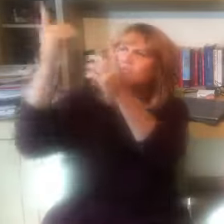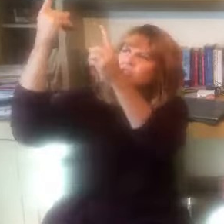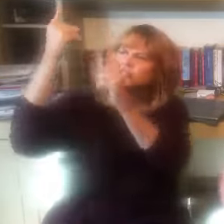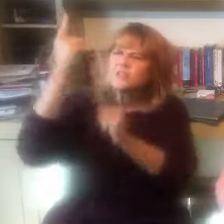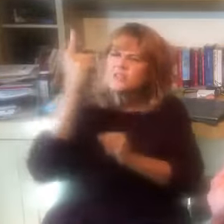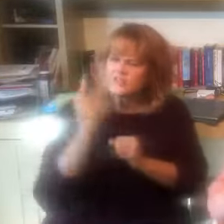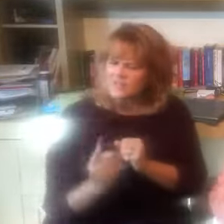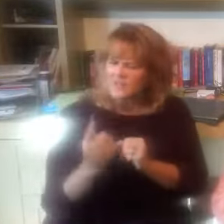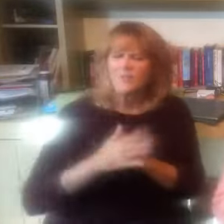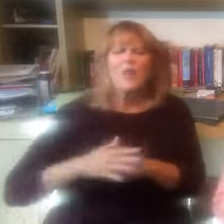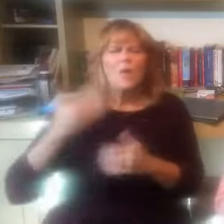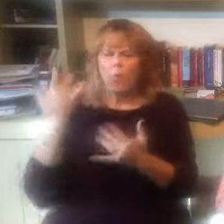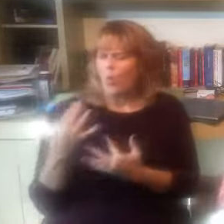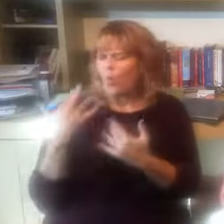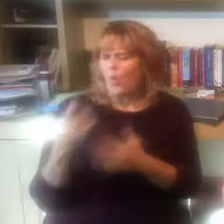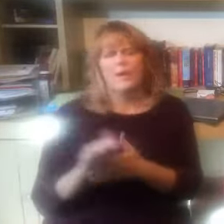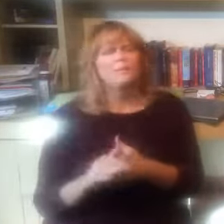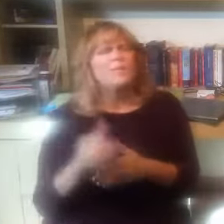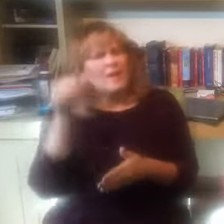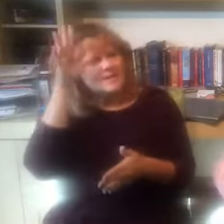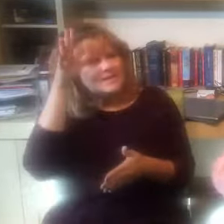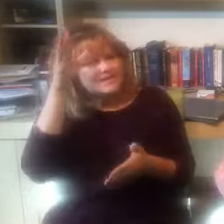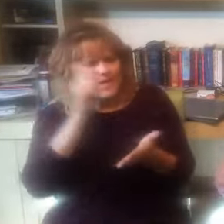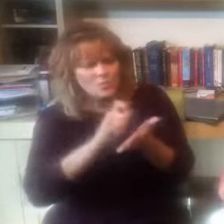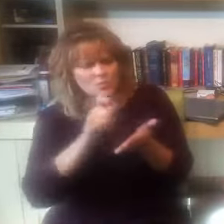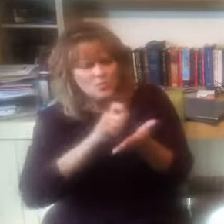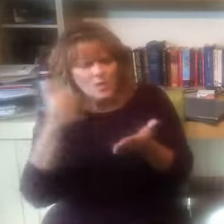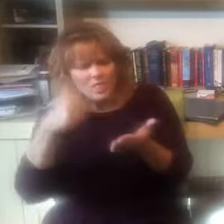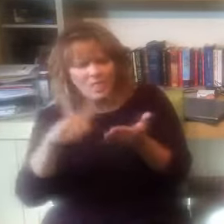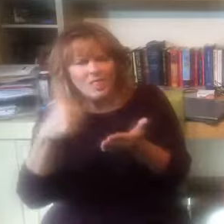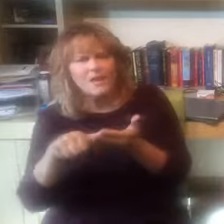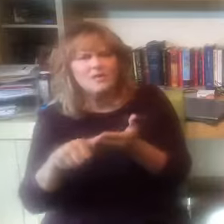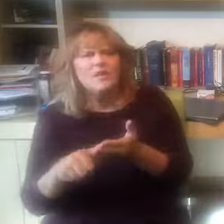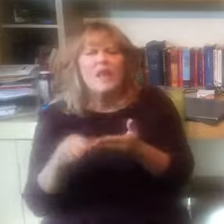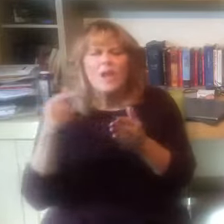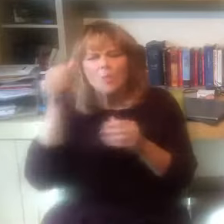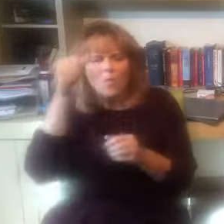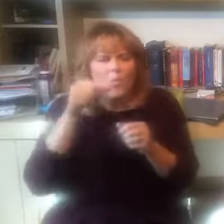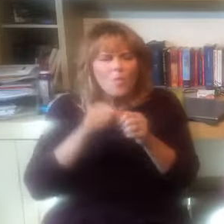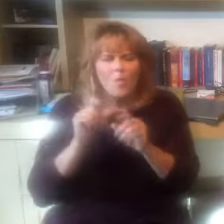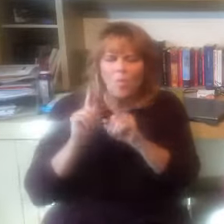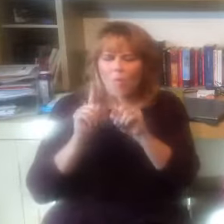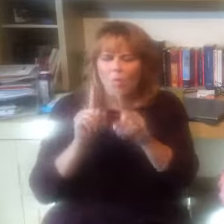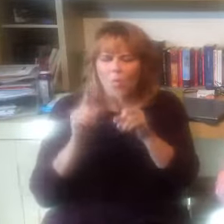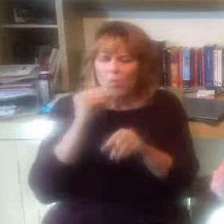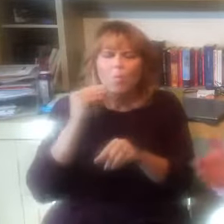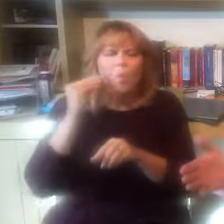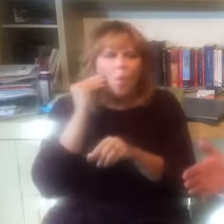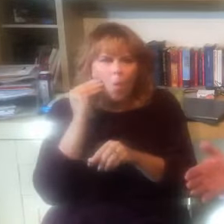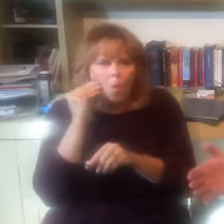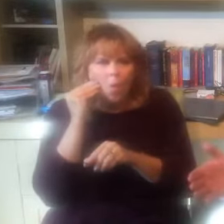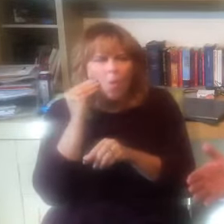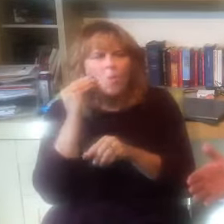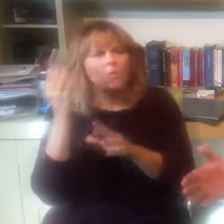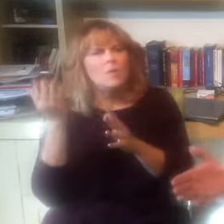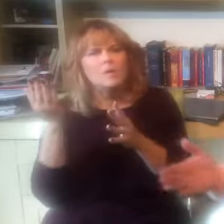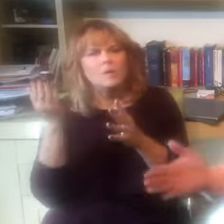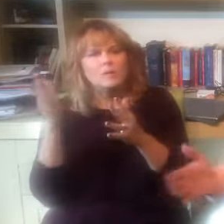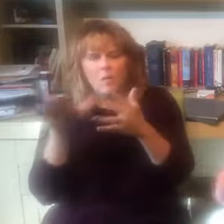I'm doing all that stuff. And he would write me these letters. And I remember I went home on a break, and he asked me, because I didn't know